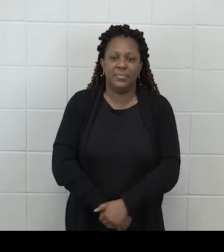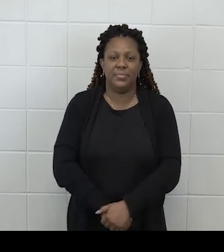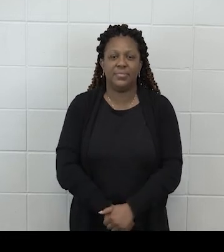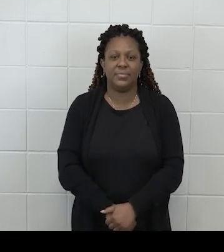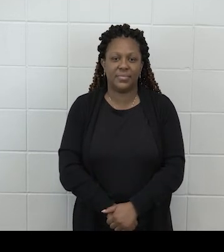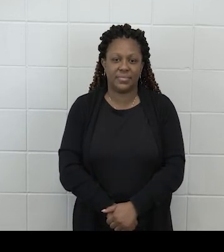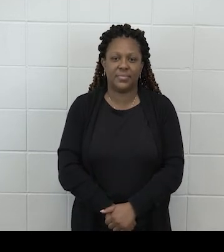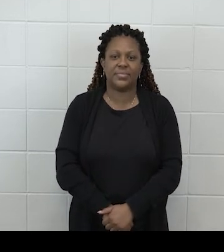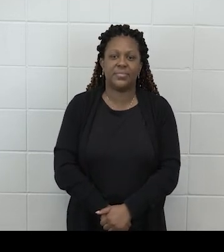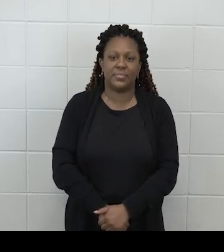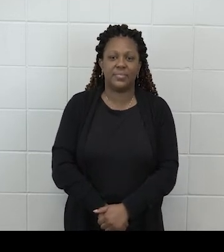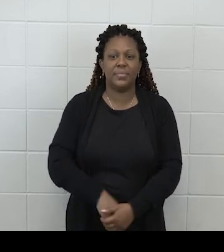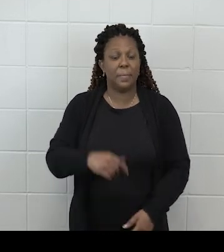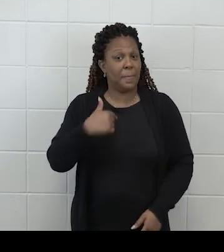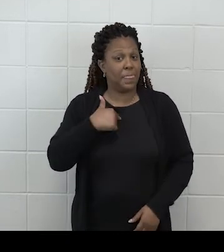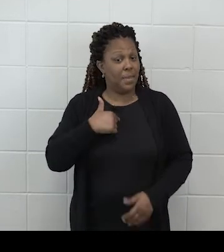Here I am.